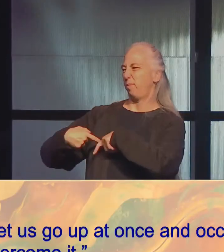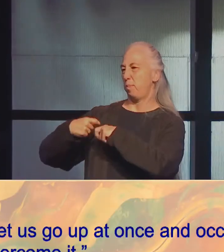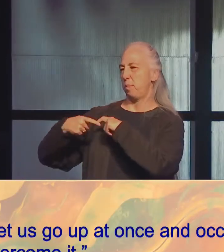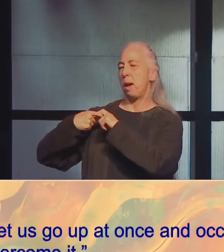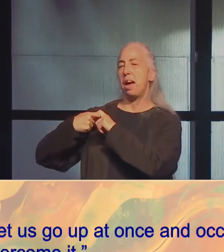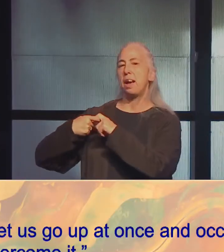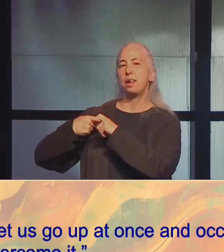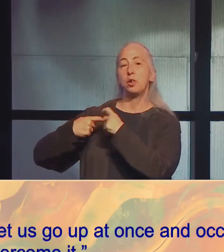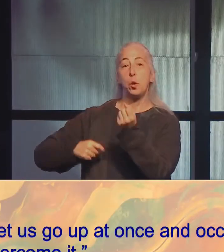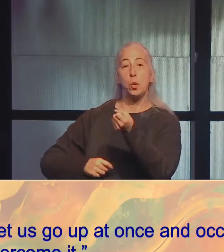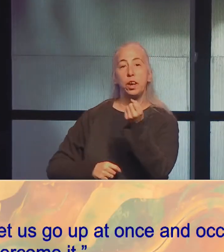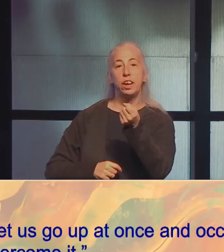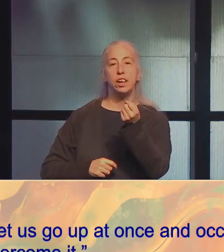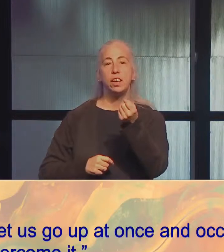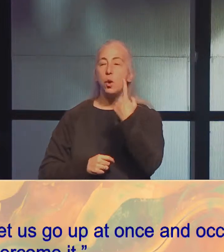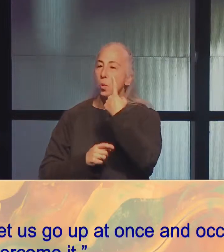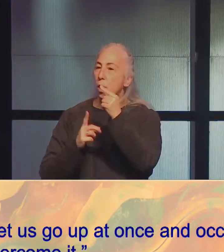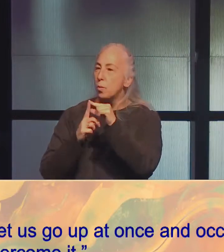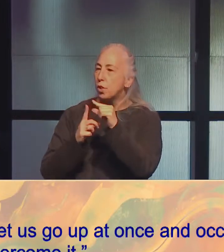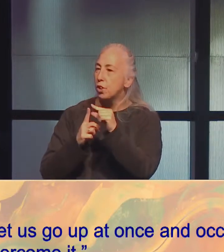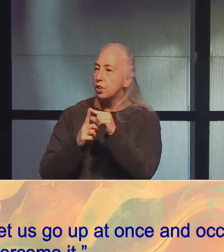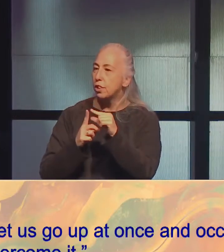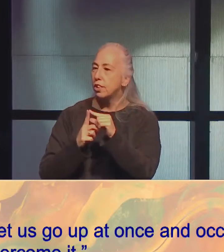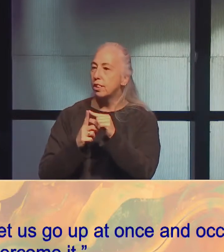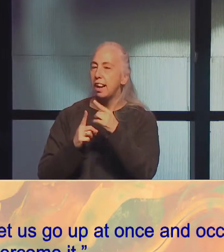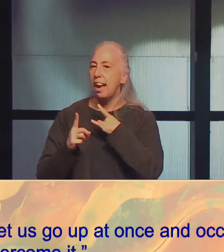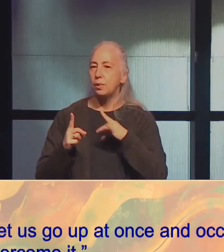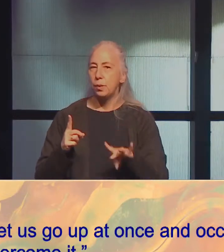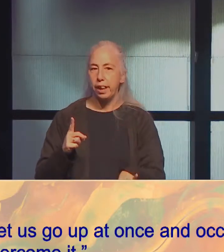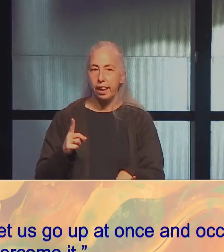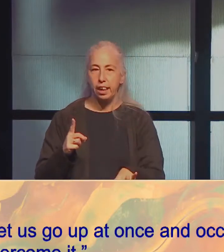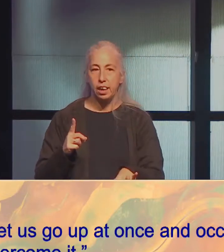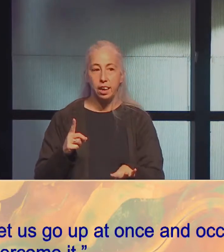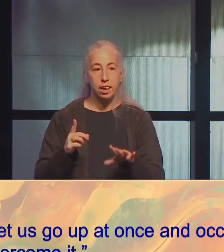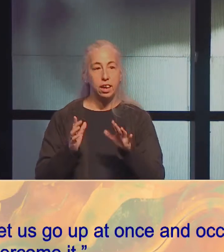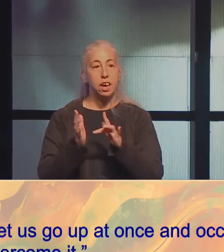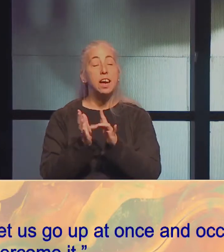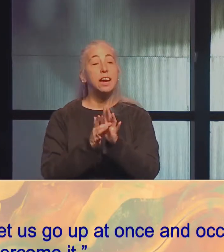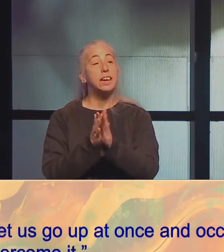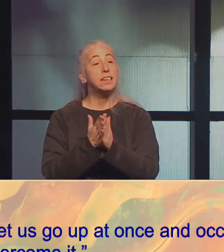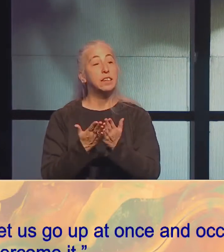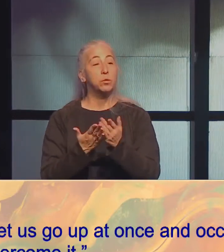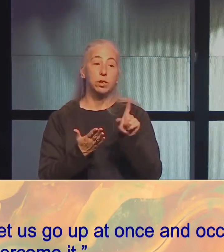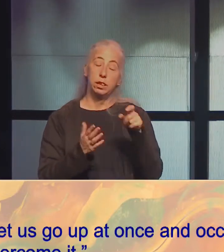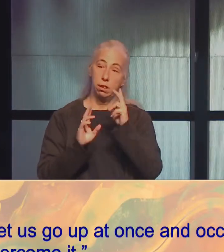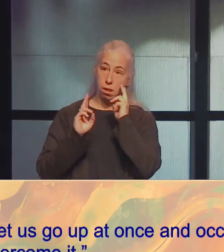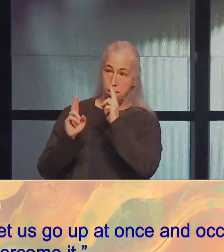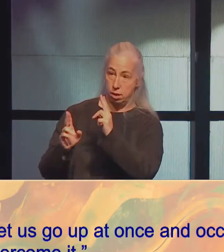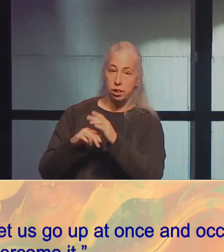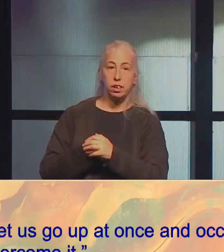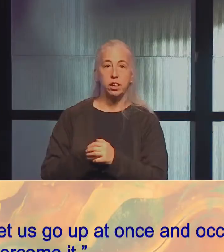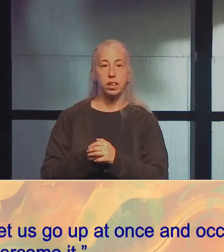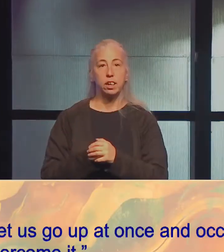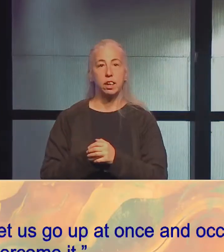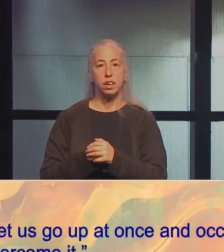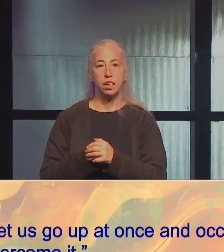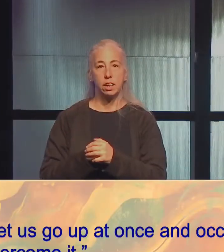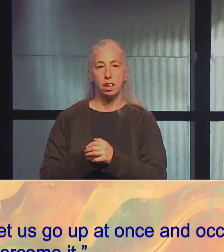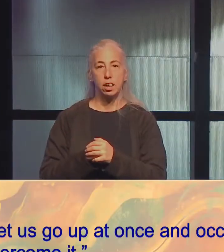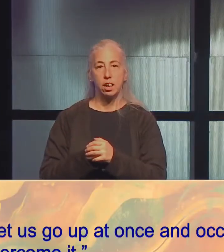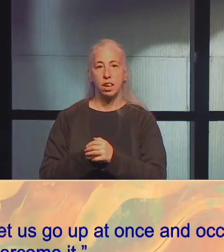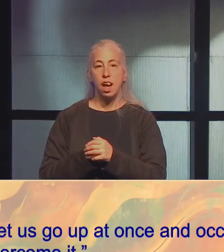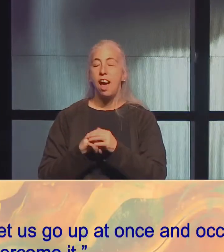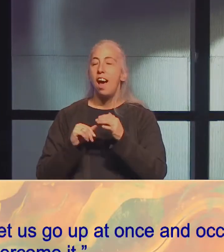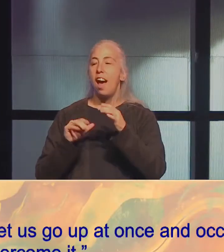second here? Because there's a word in here I don't like. And it's right there in our text that we need to honor it. Are you ready? Let's go occupy